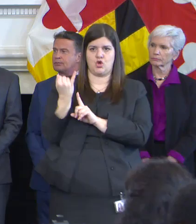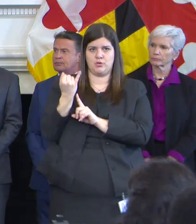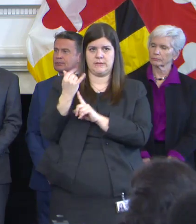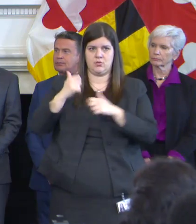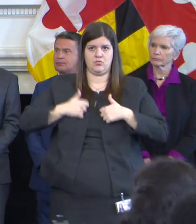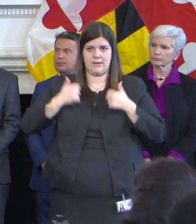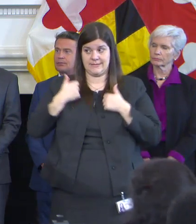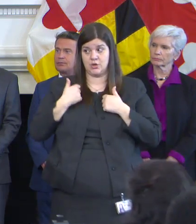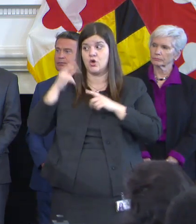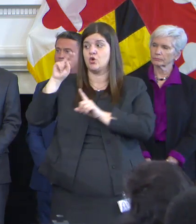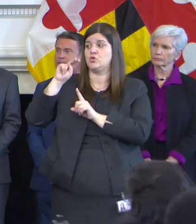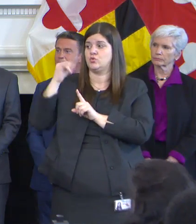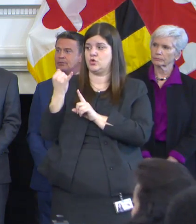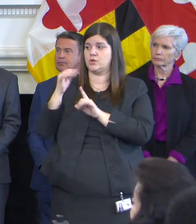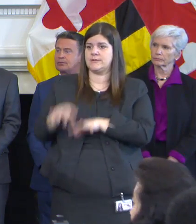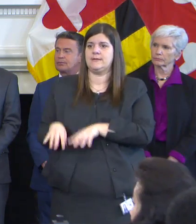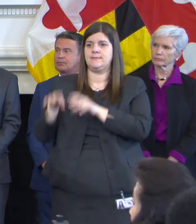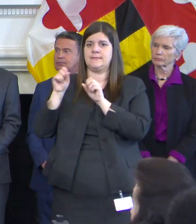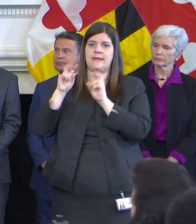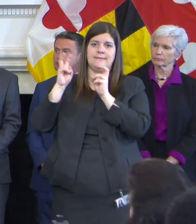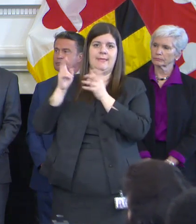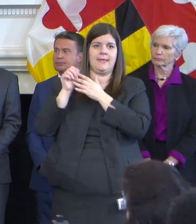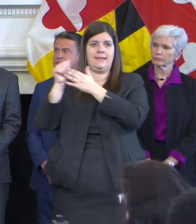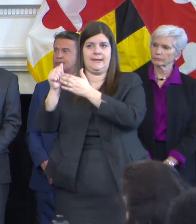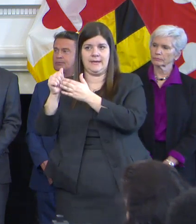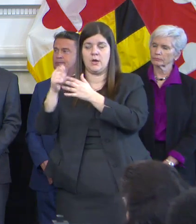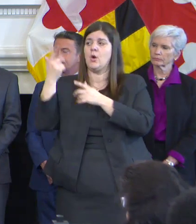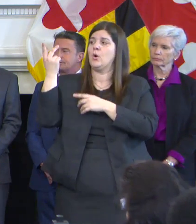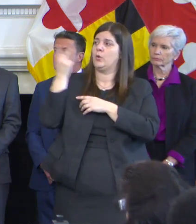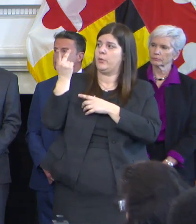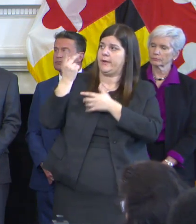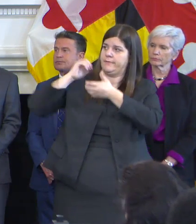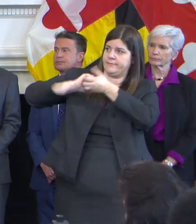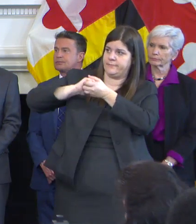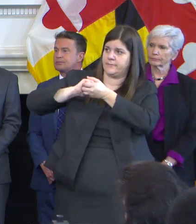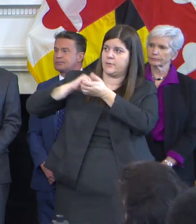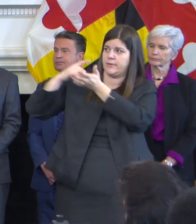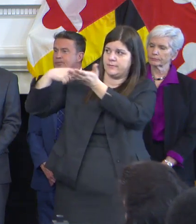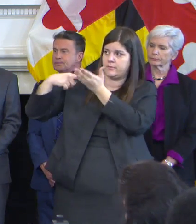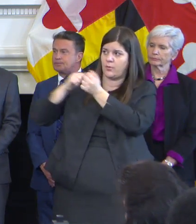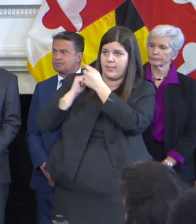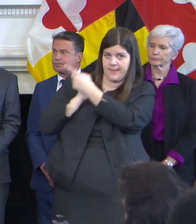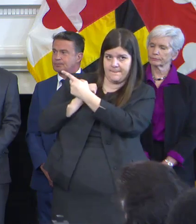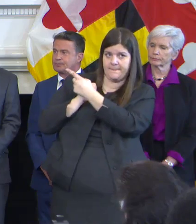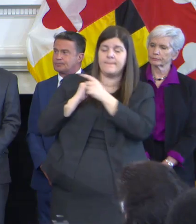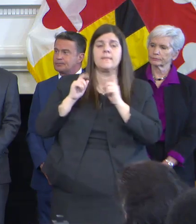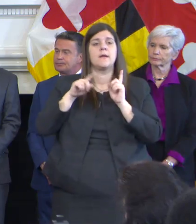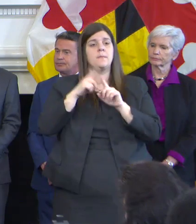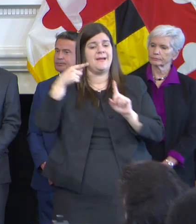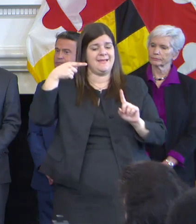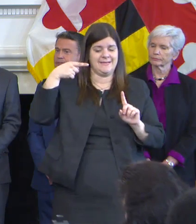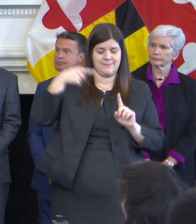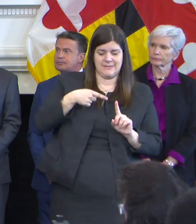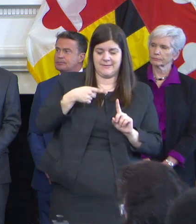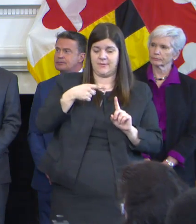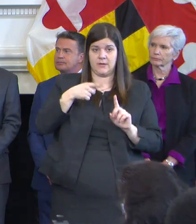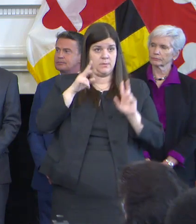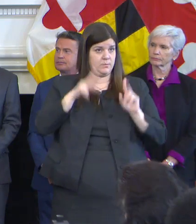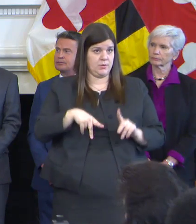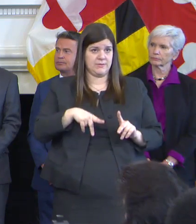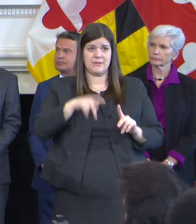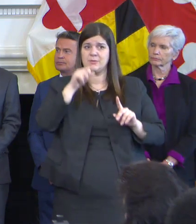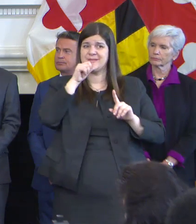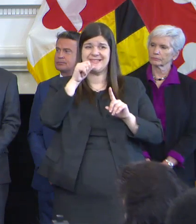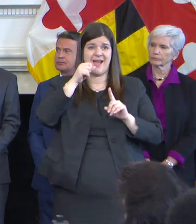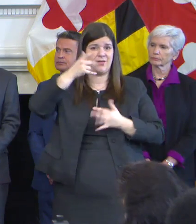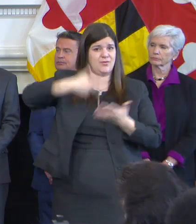takes the lead on this. And so we're working in consultation with them. But this particular person apparently was not exposed to large numbers of people